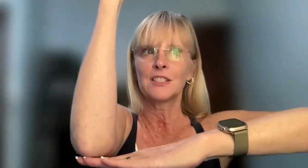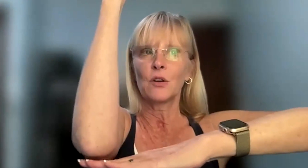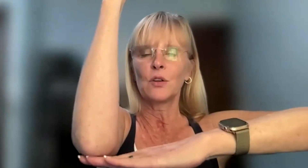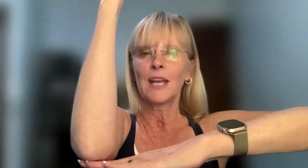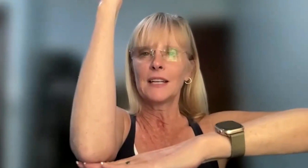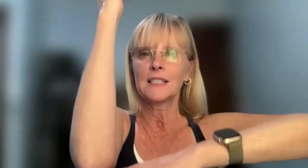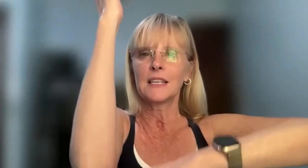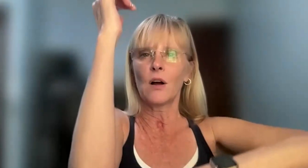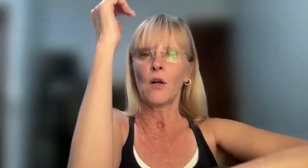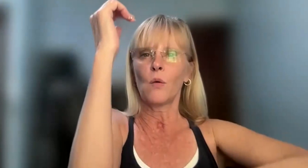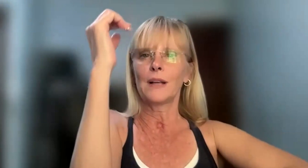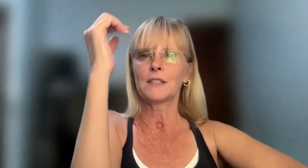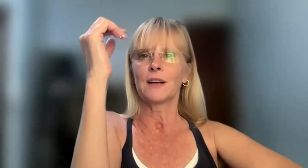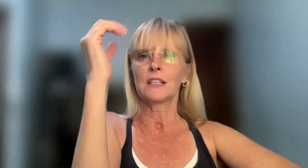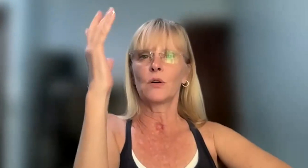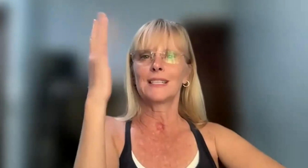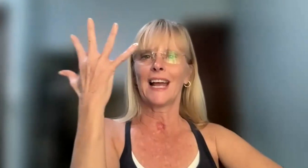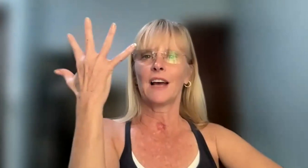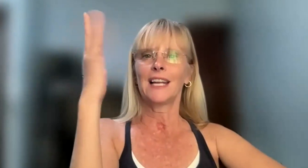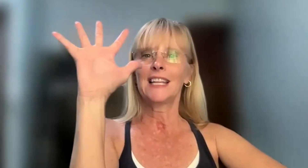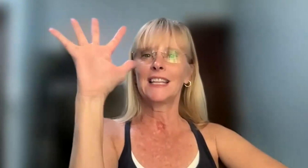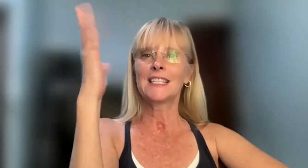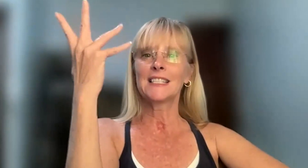you can't see it all the way. So I have to lower it down. And then this is